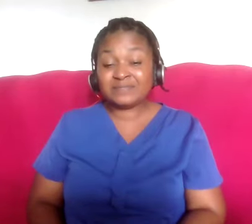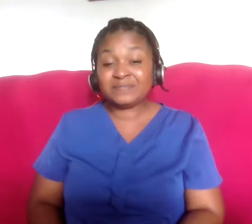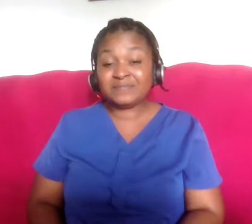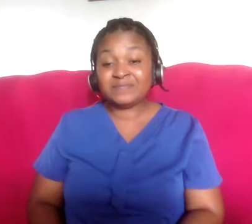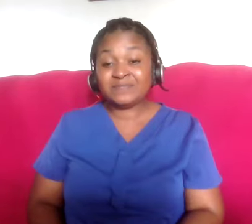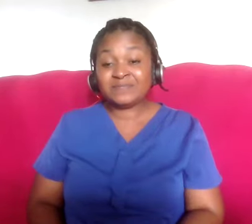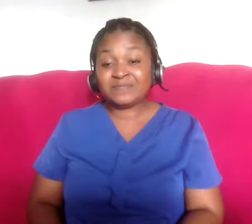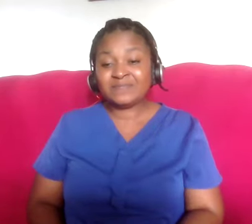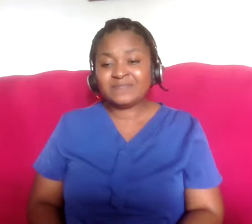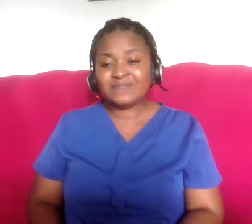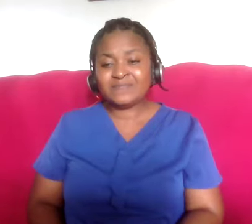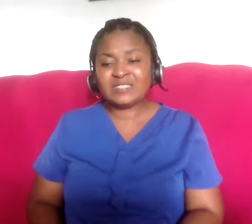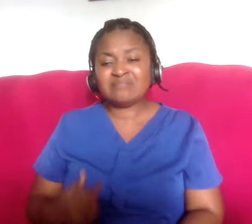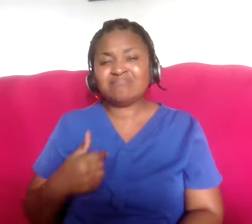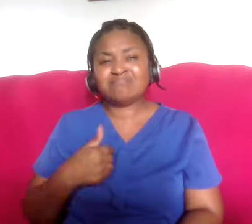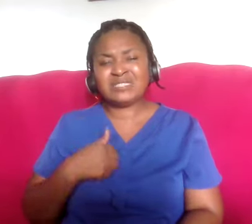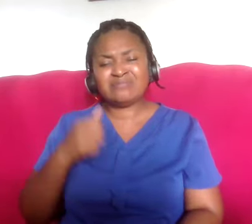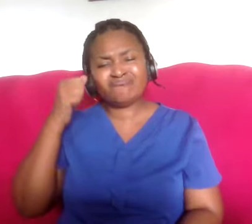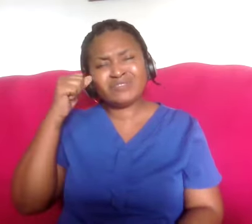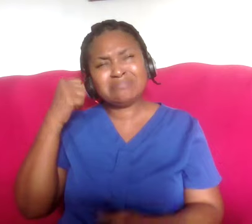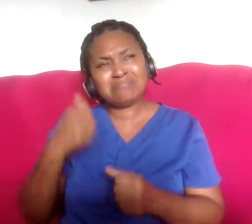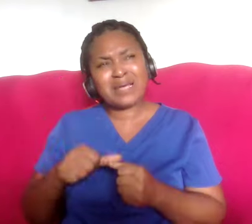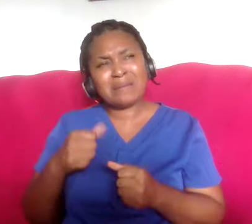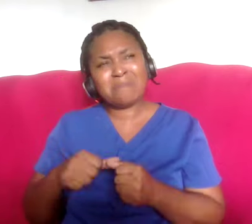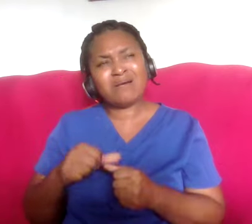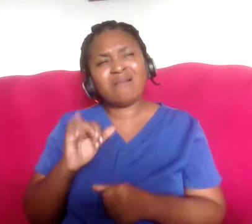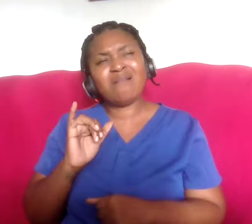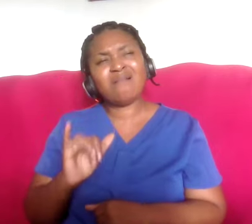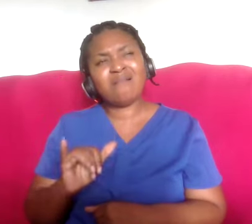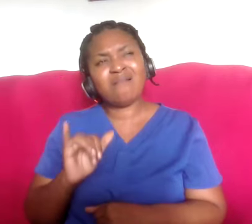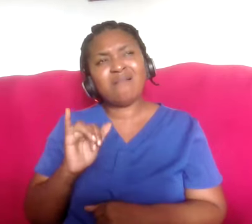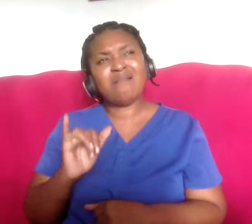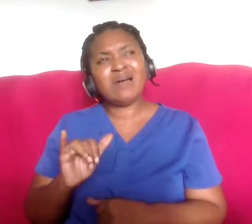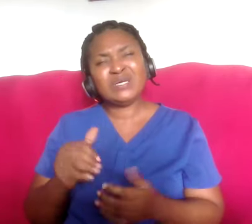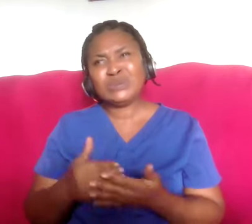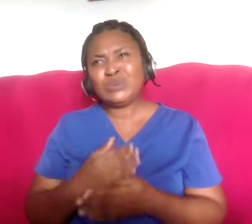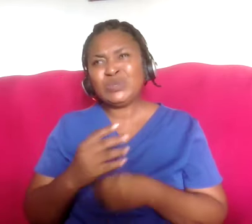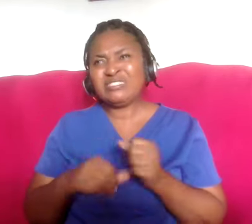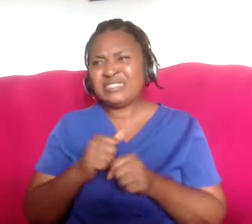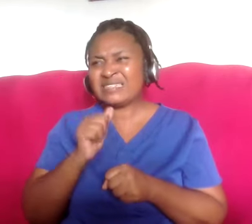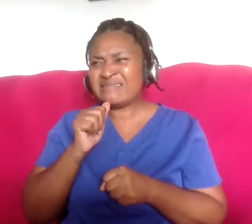I'm reminded that the new year is not just a reset,